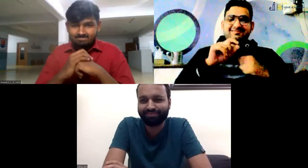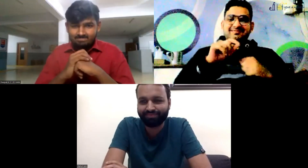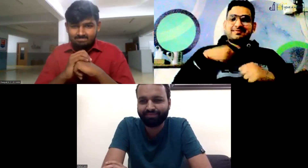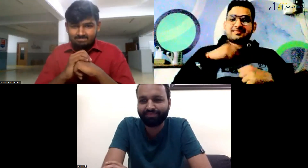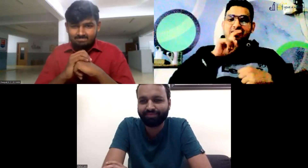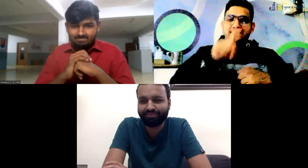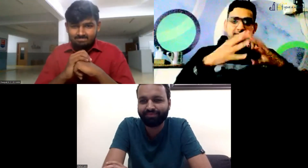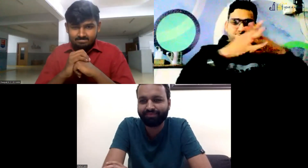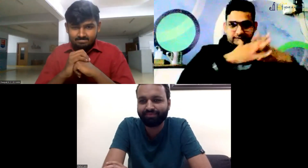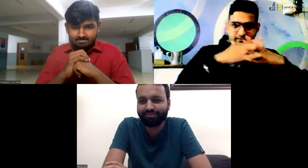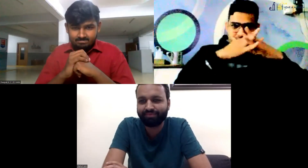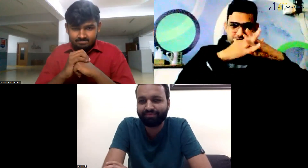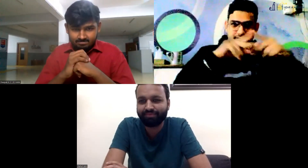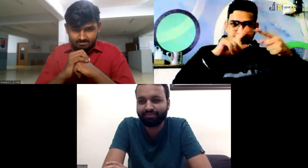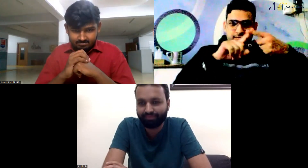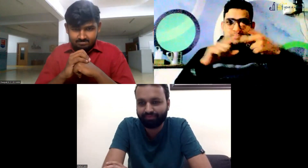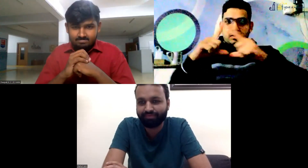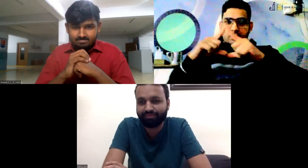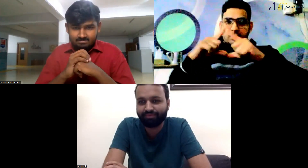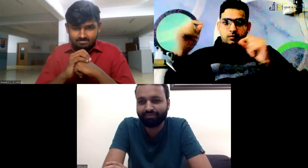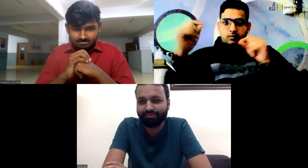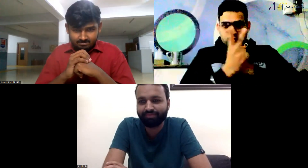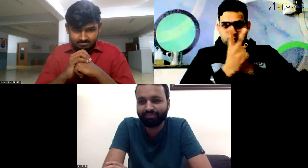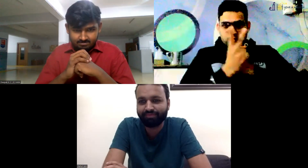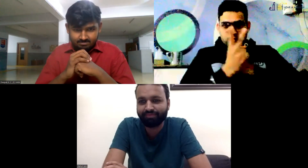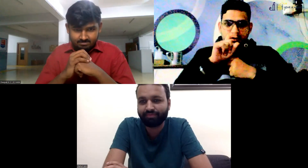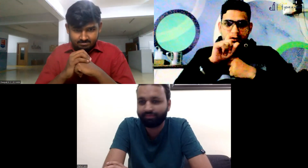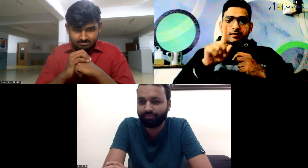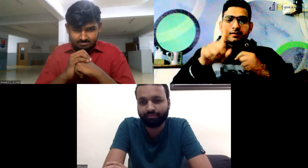Hi. Hi, hello. I wanted to ask,